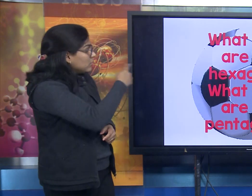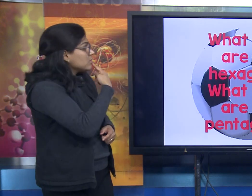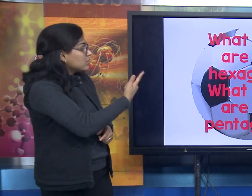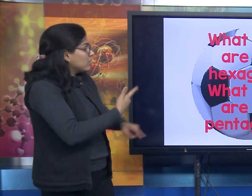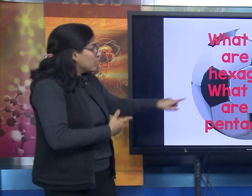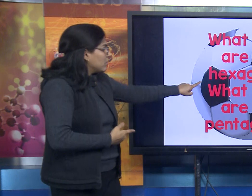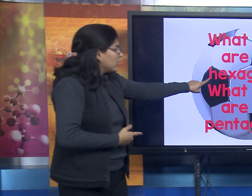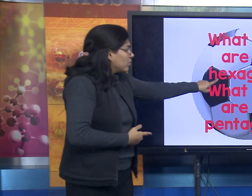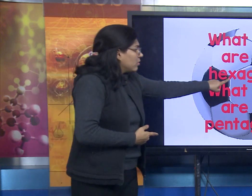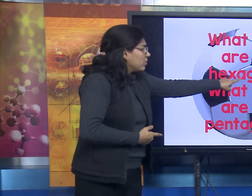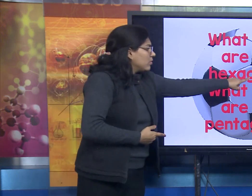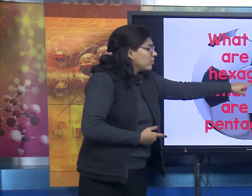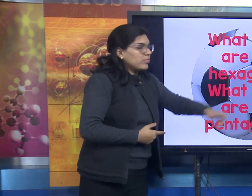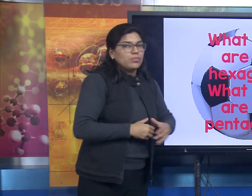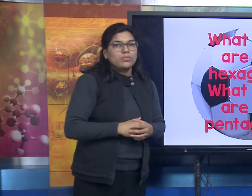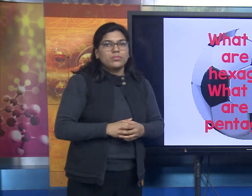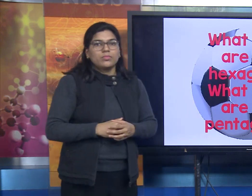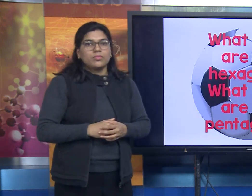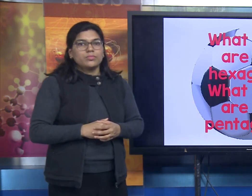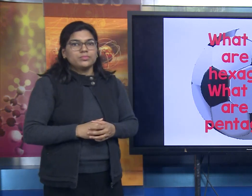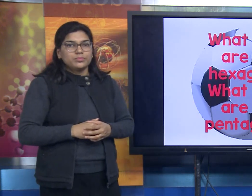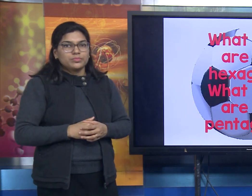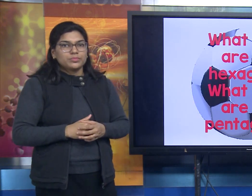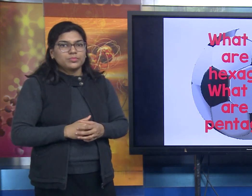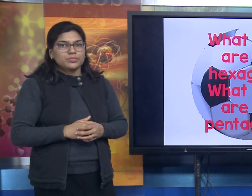See, what colors are the hexagon?